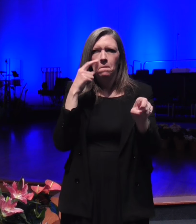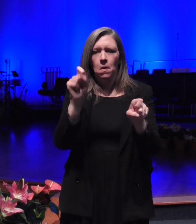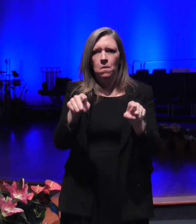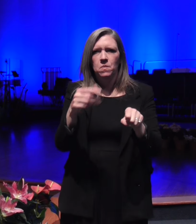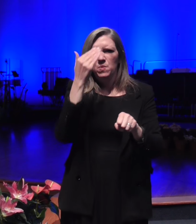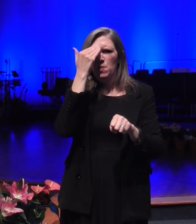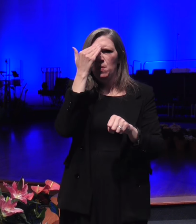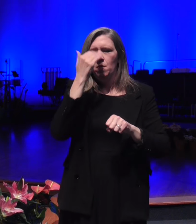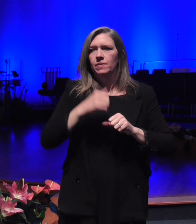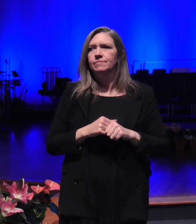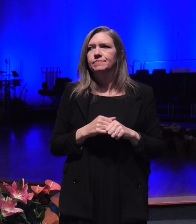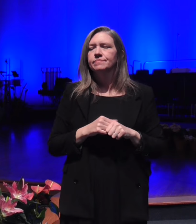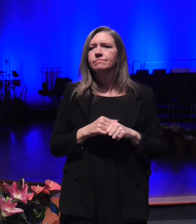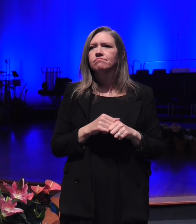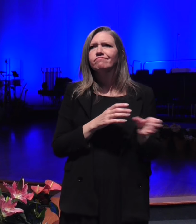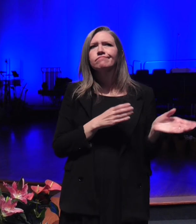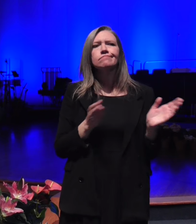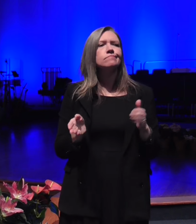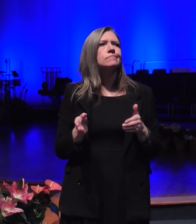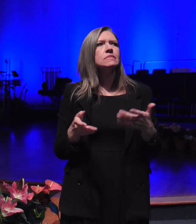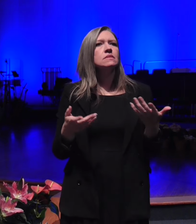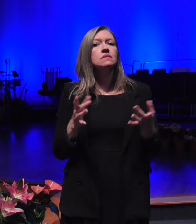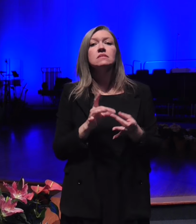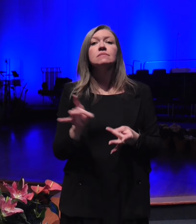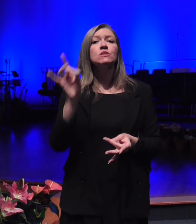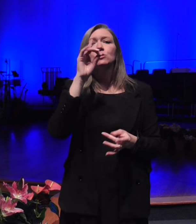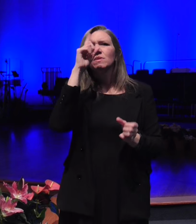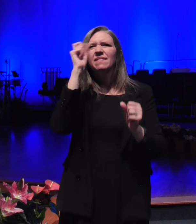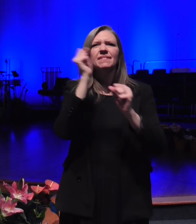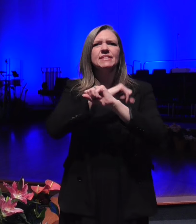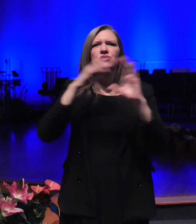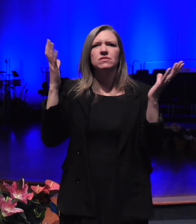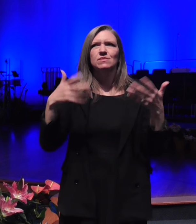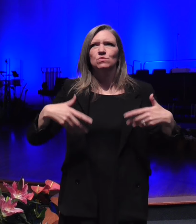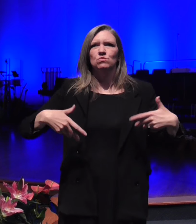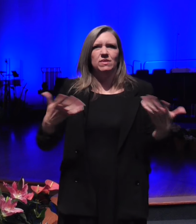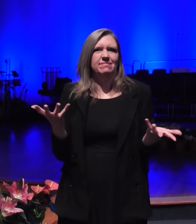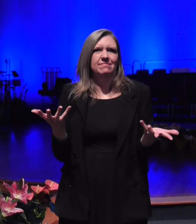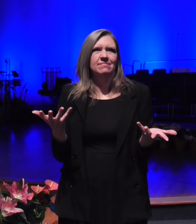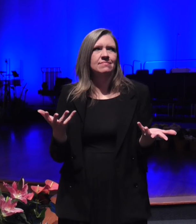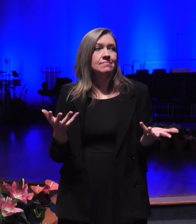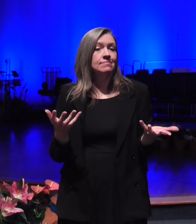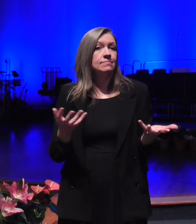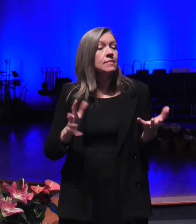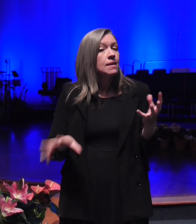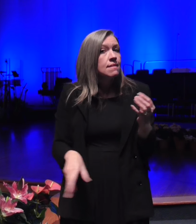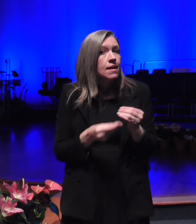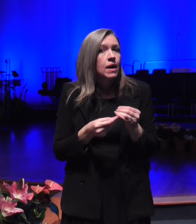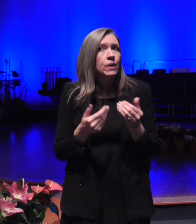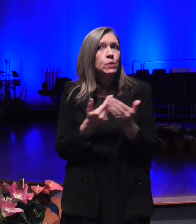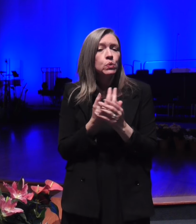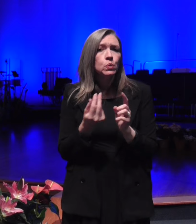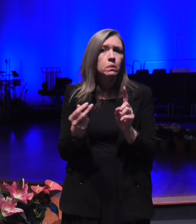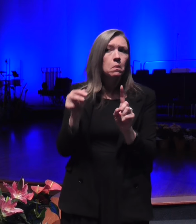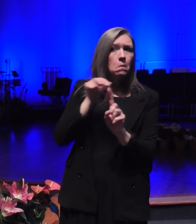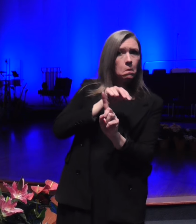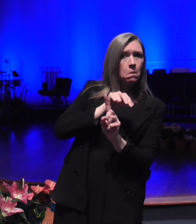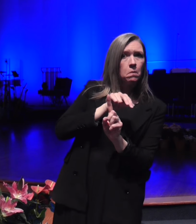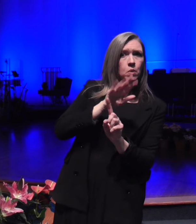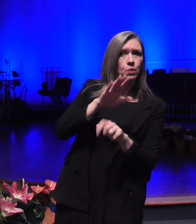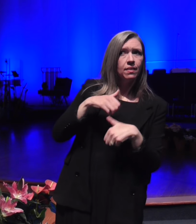What is spiritual vision? Is it to add a new lens to your life in which you